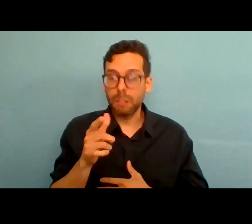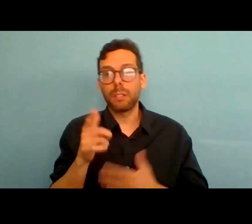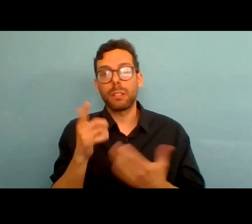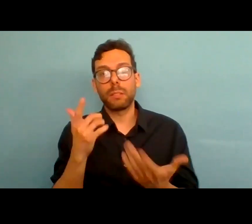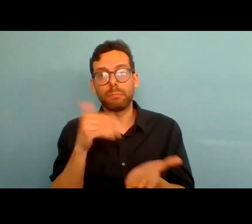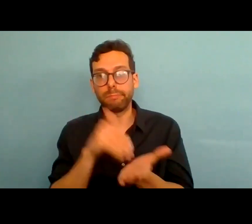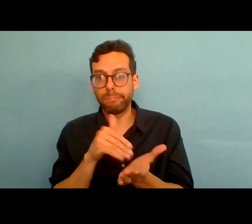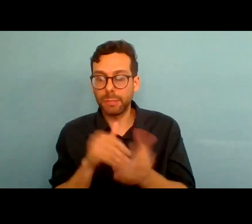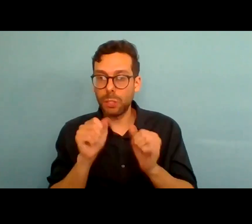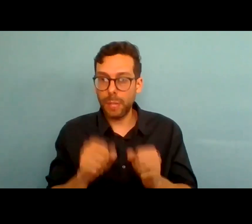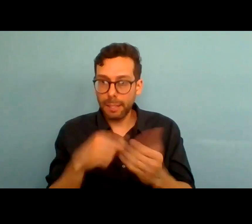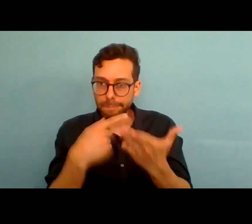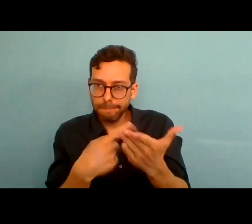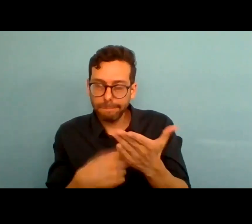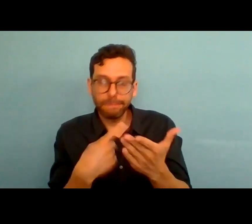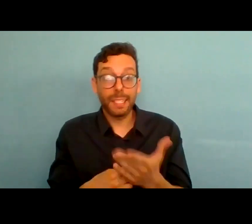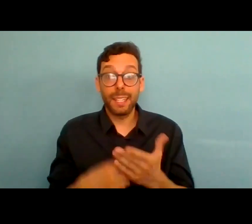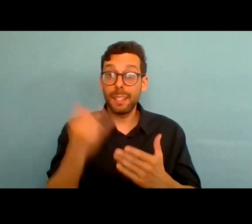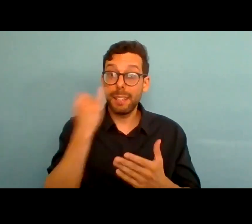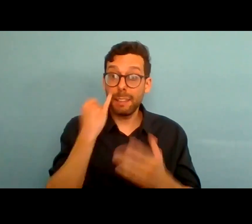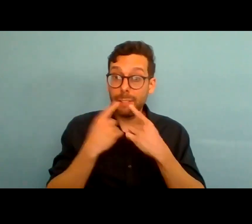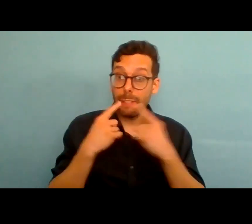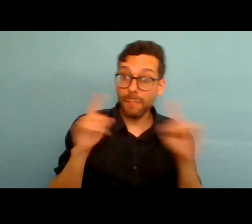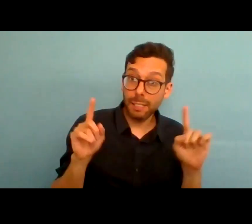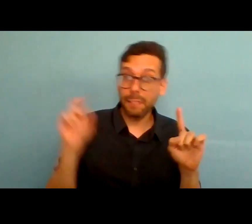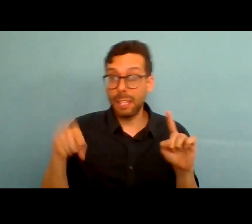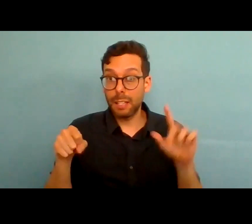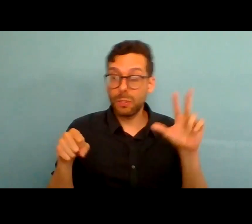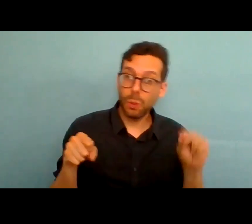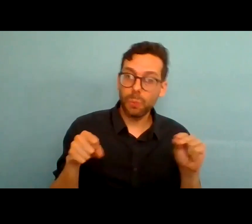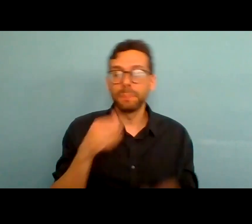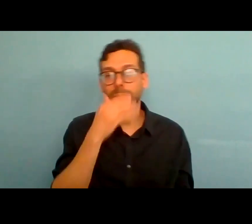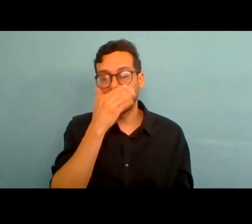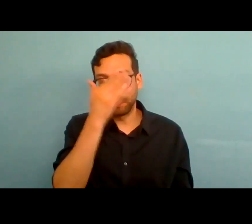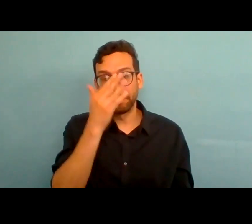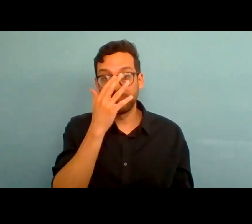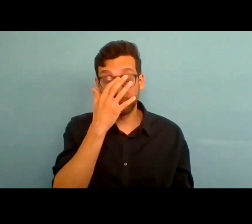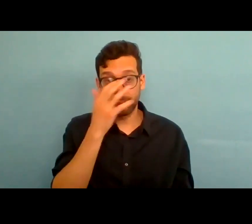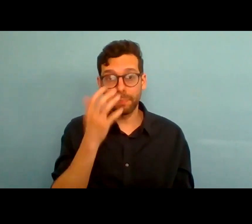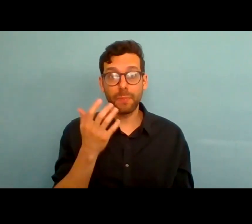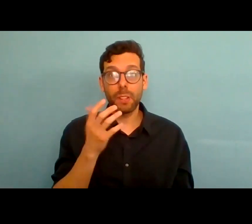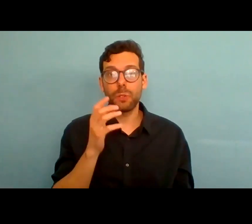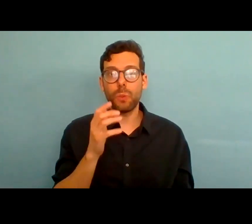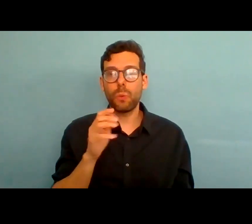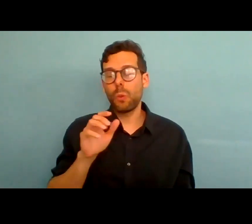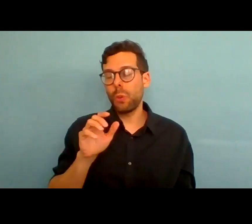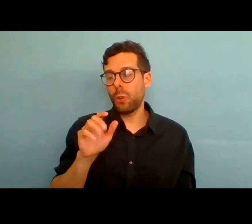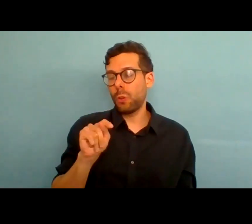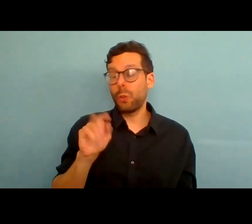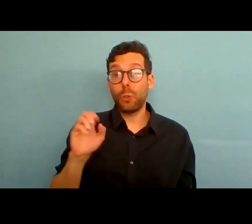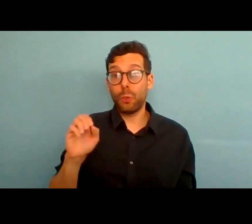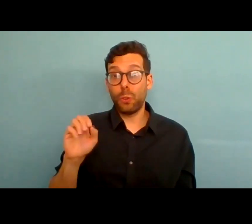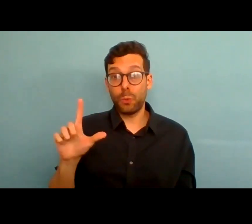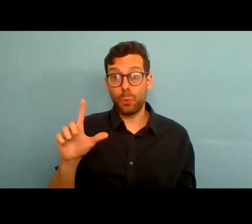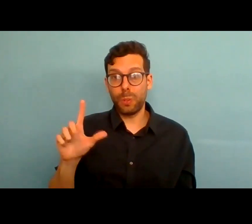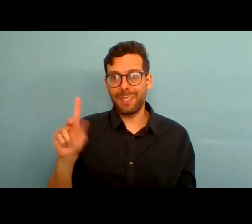of that intervention, whether it be melatonin or something different. So again, the toolkit that is all about kind of the use of melatonin digs